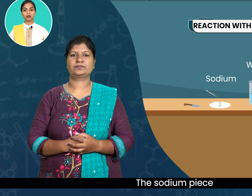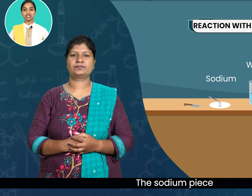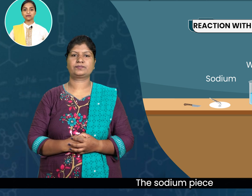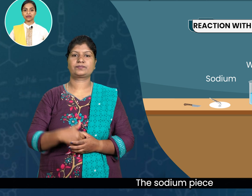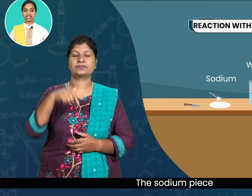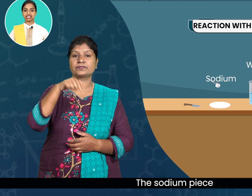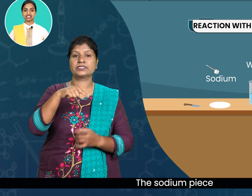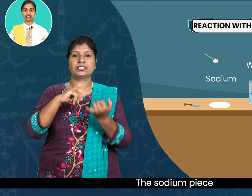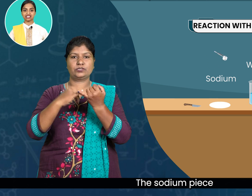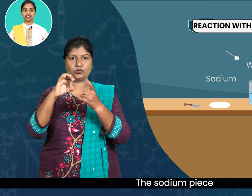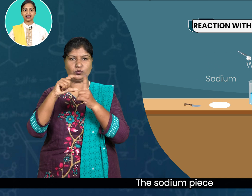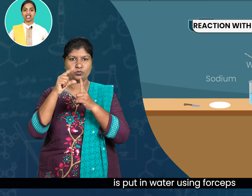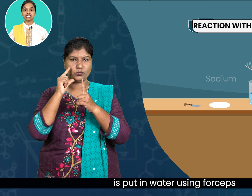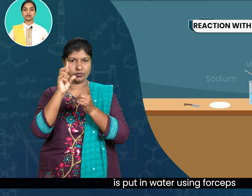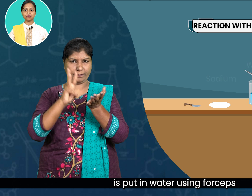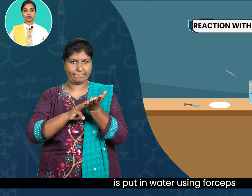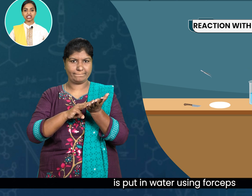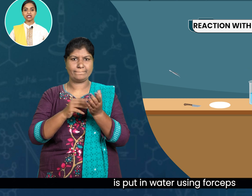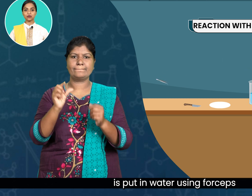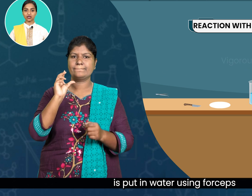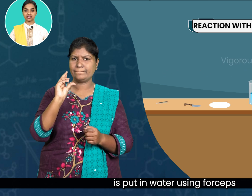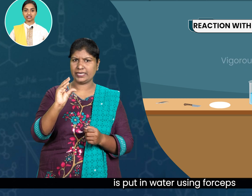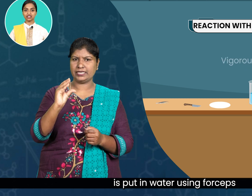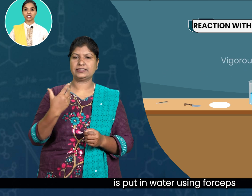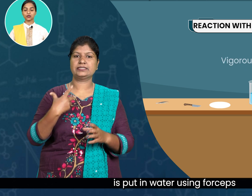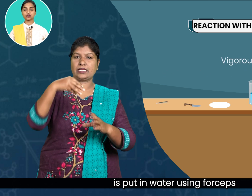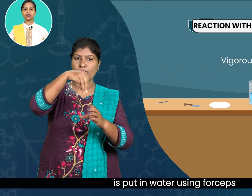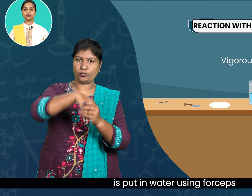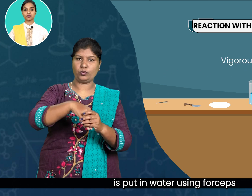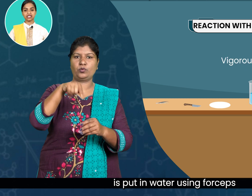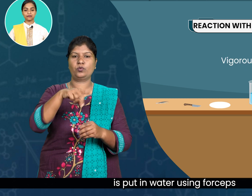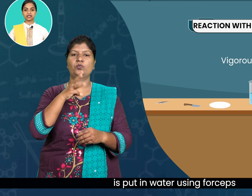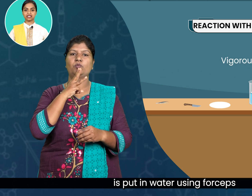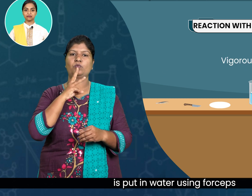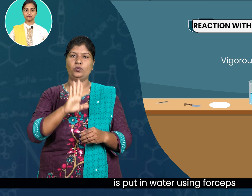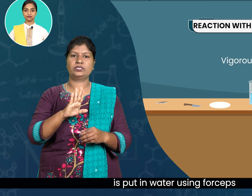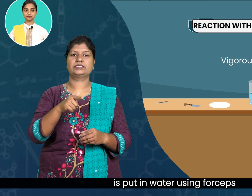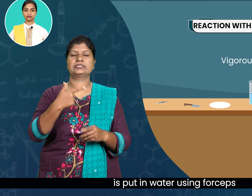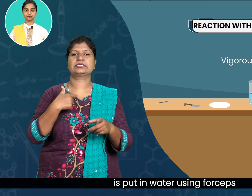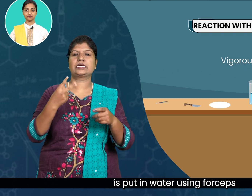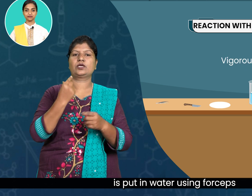The sodium piece is put in water using forceps.